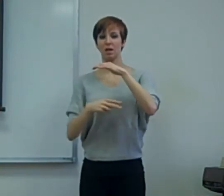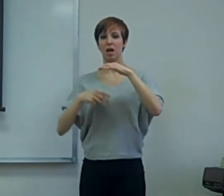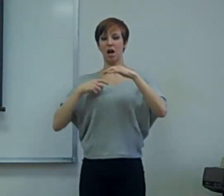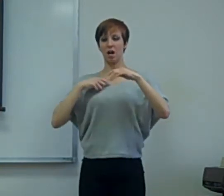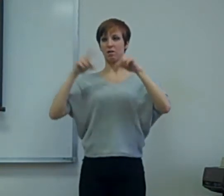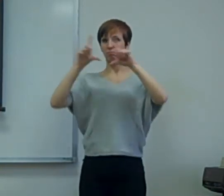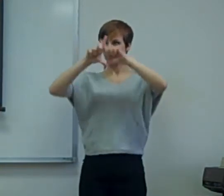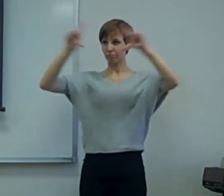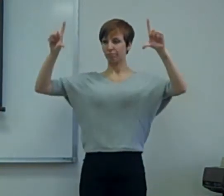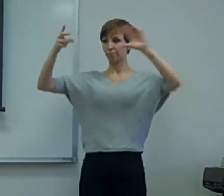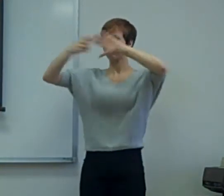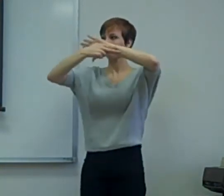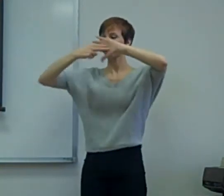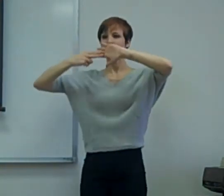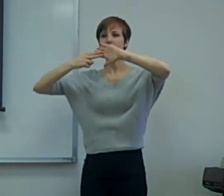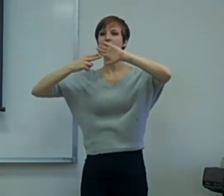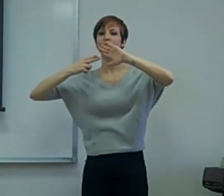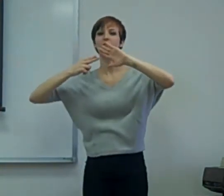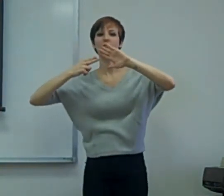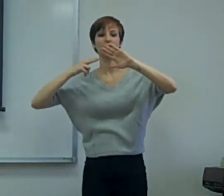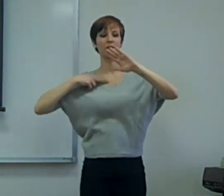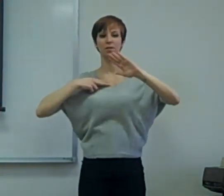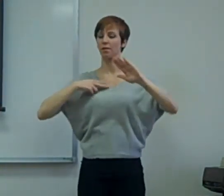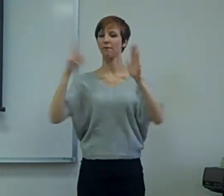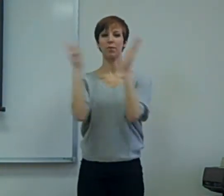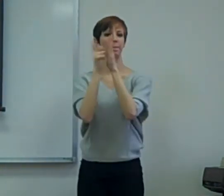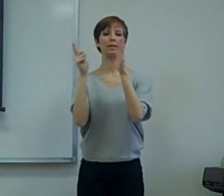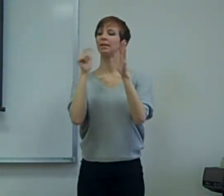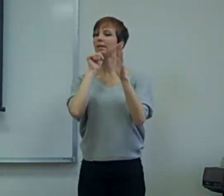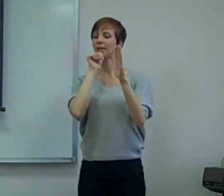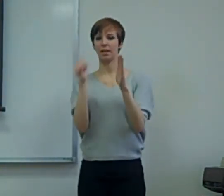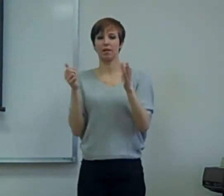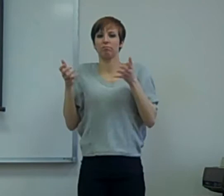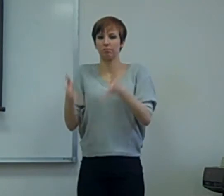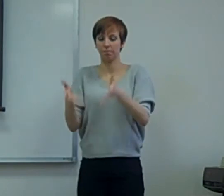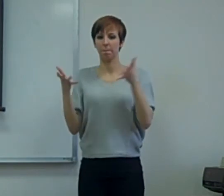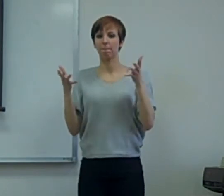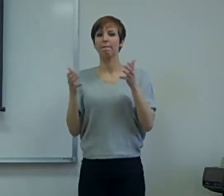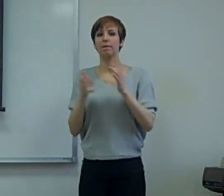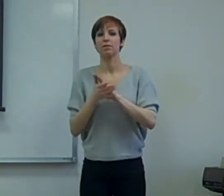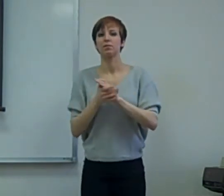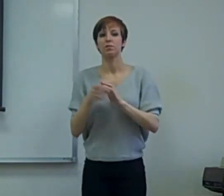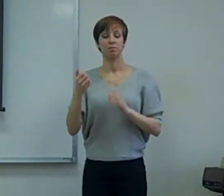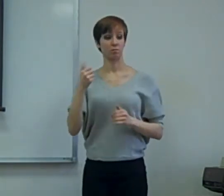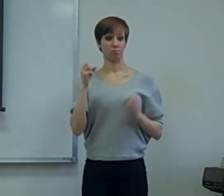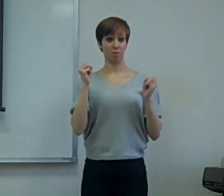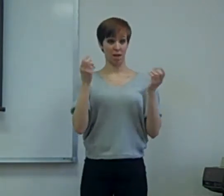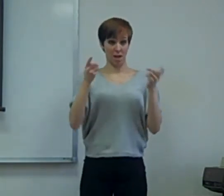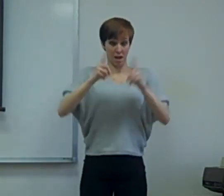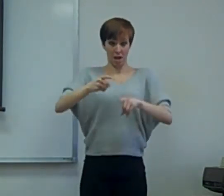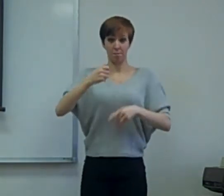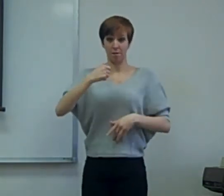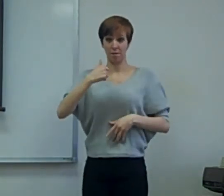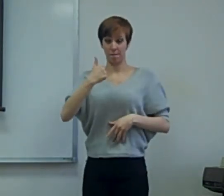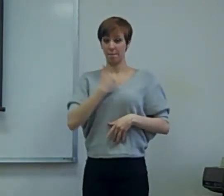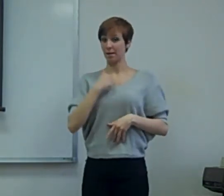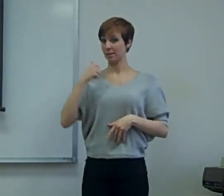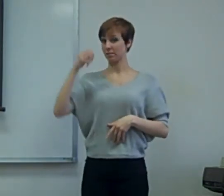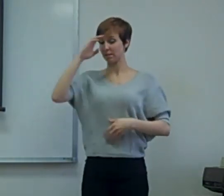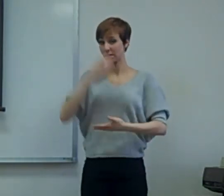I threw him over the edge of the Golden Gate Bridge with the camera on me. Okay, I didn't get arrested. He's been